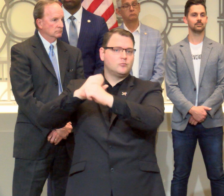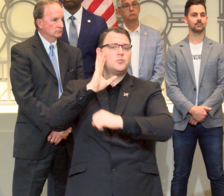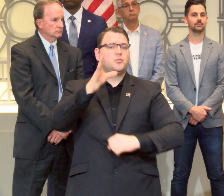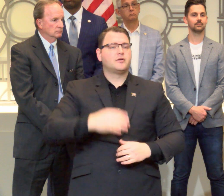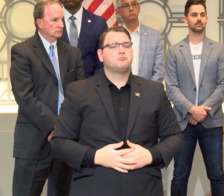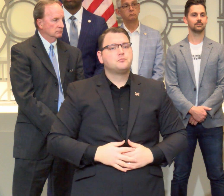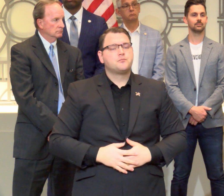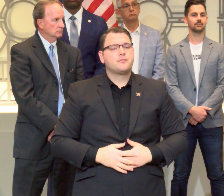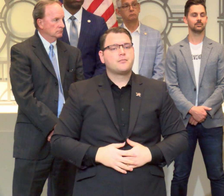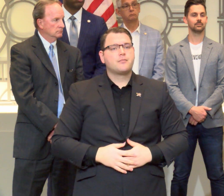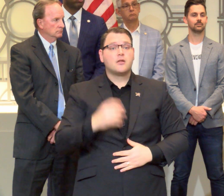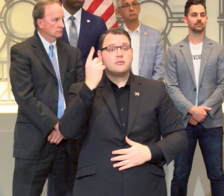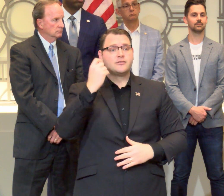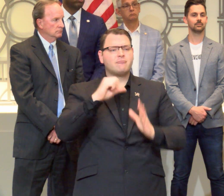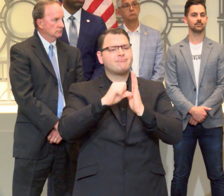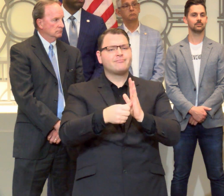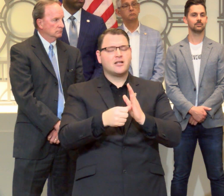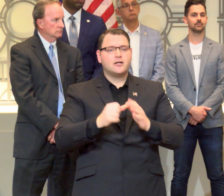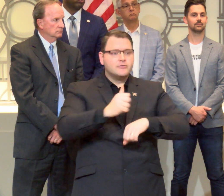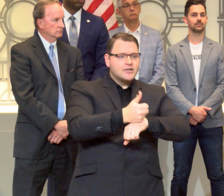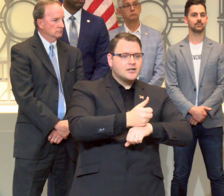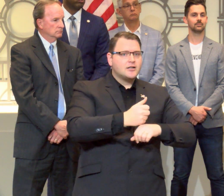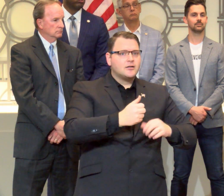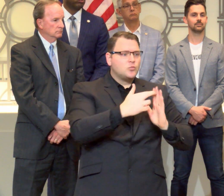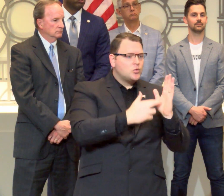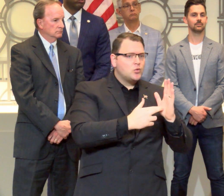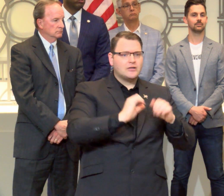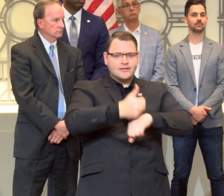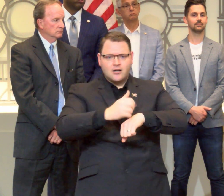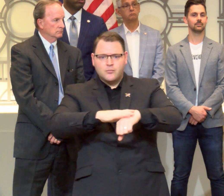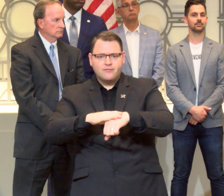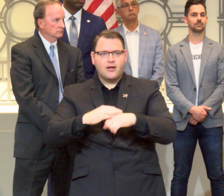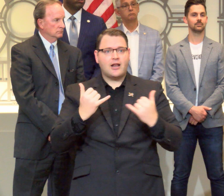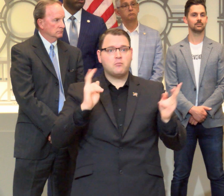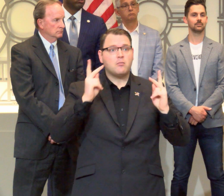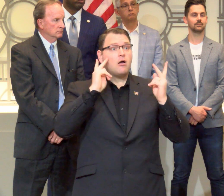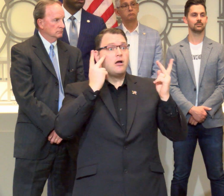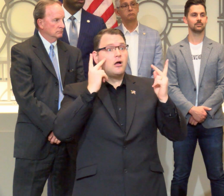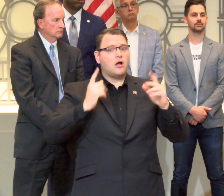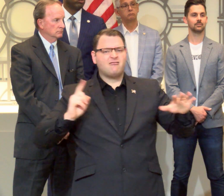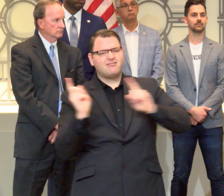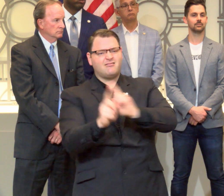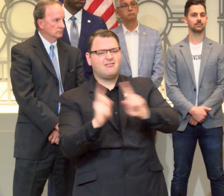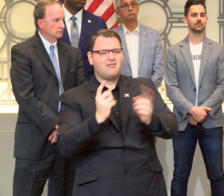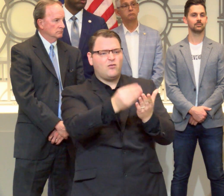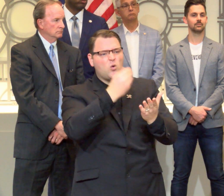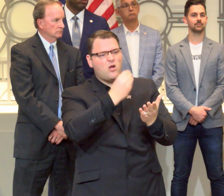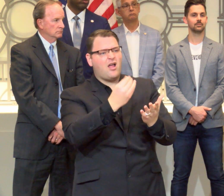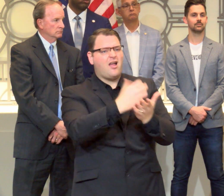don't want to put something in place and then people are rushing to the grocery stores because they're saying the city now is about to be shut